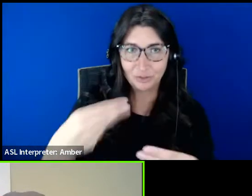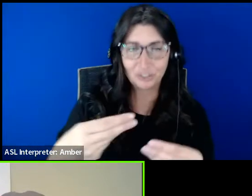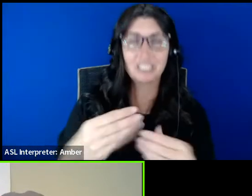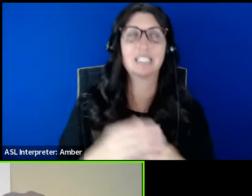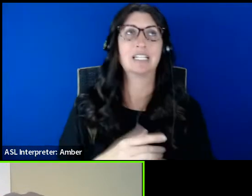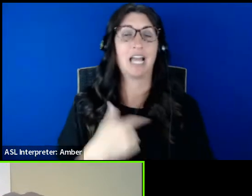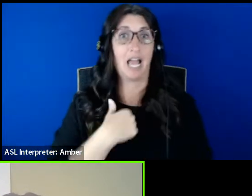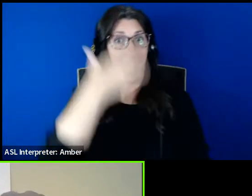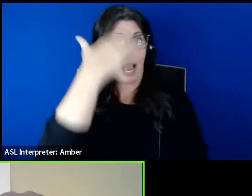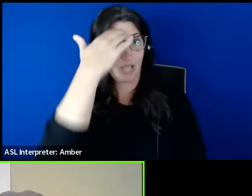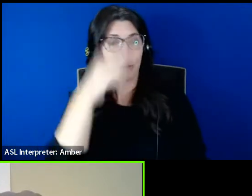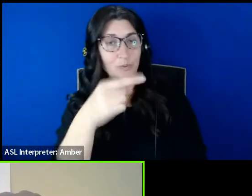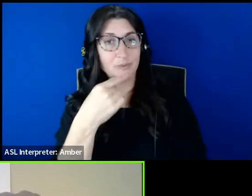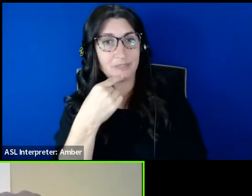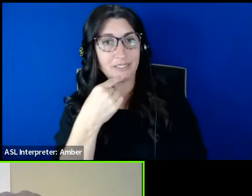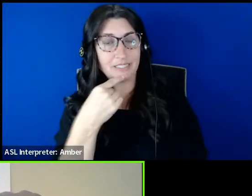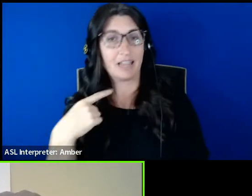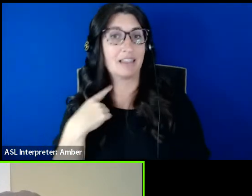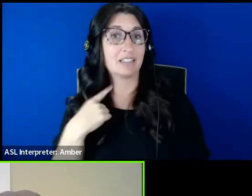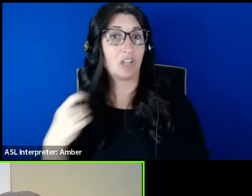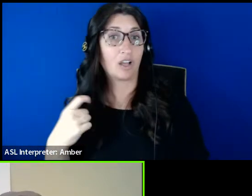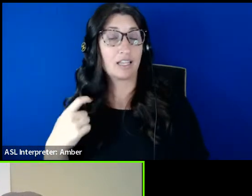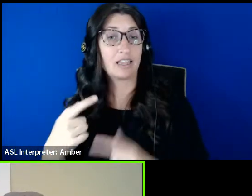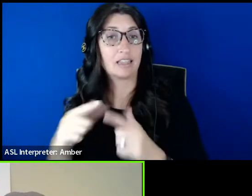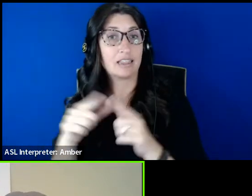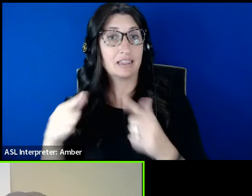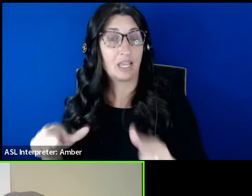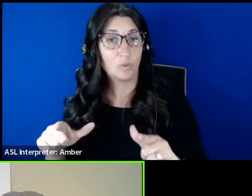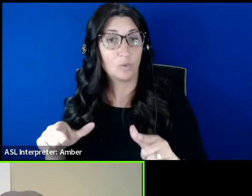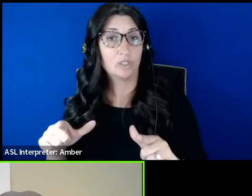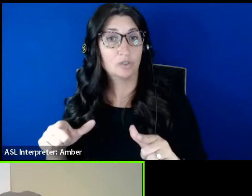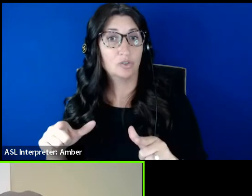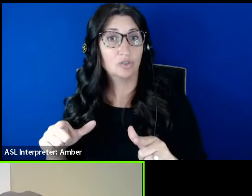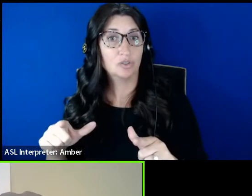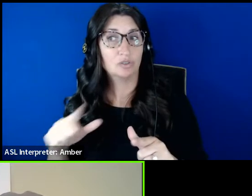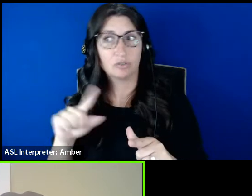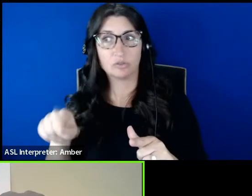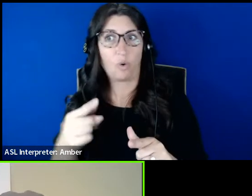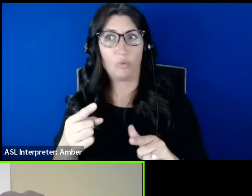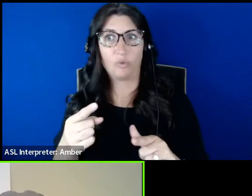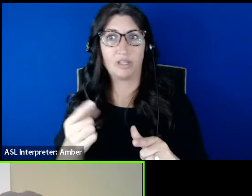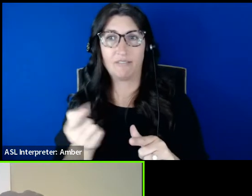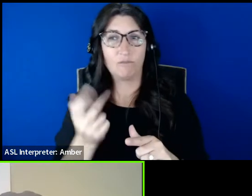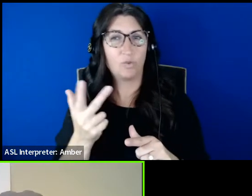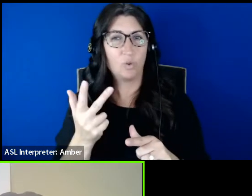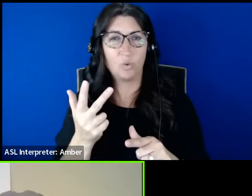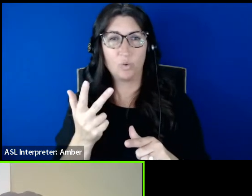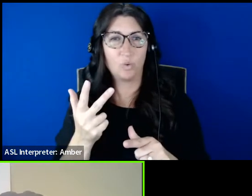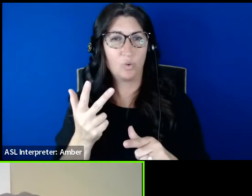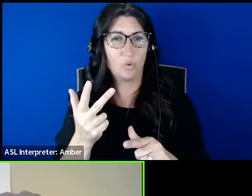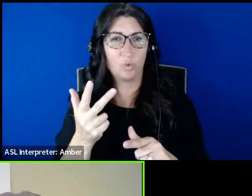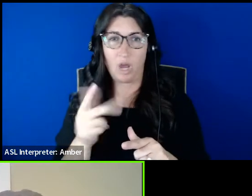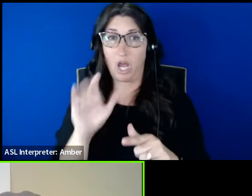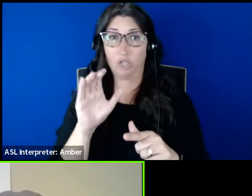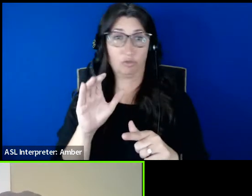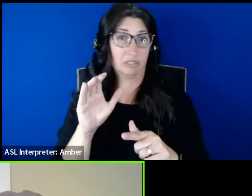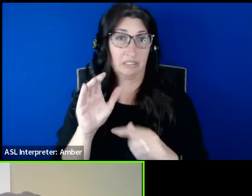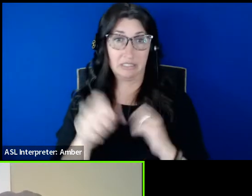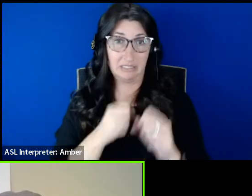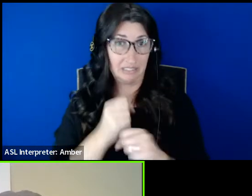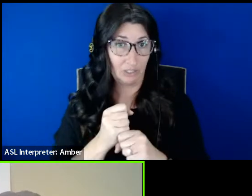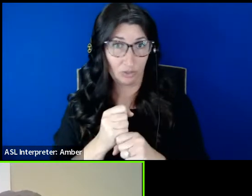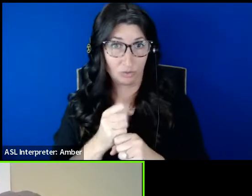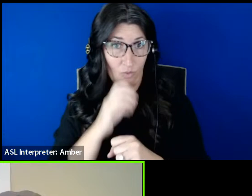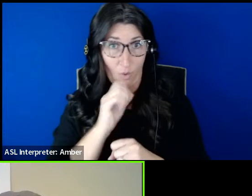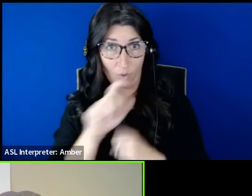I know that you said that the Tongan language, it was only a couple hundred years ago before it gotten written